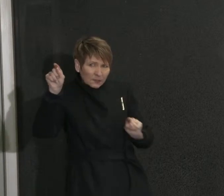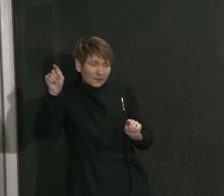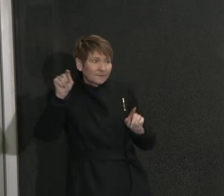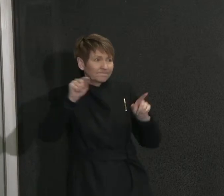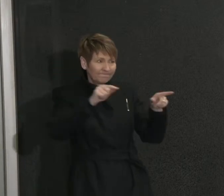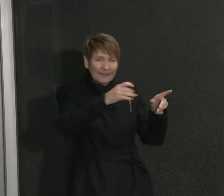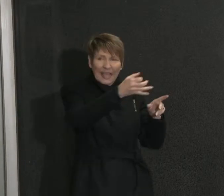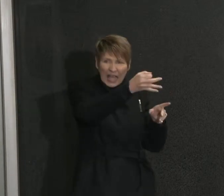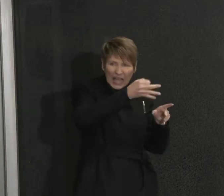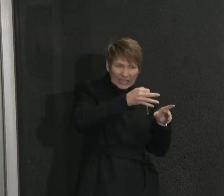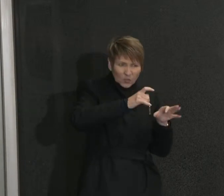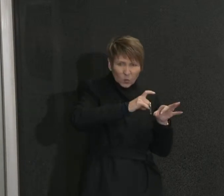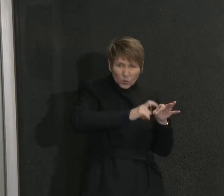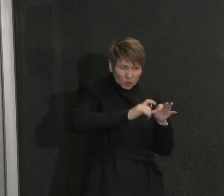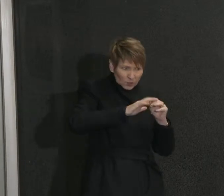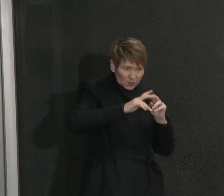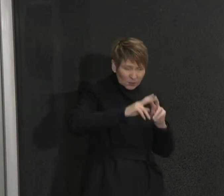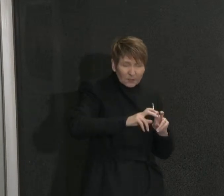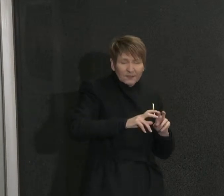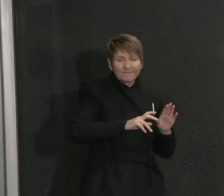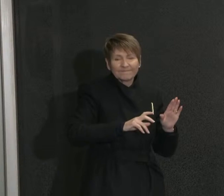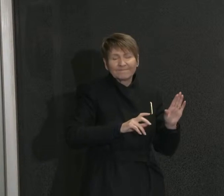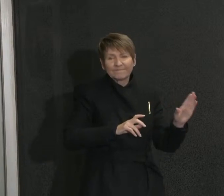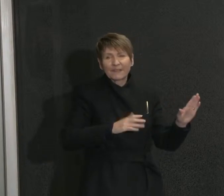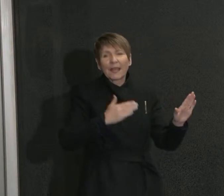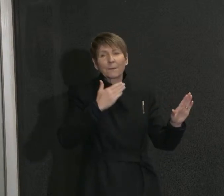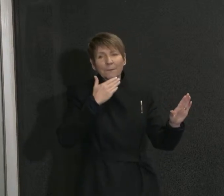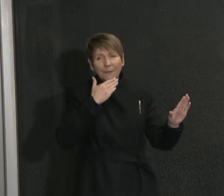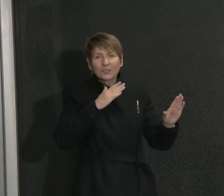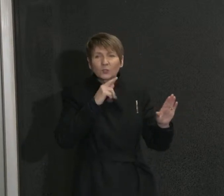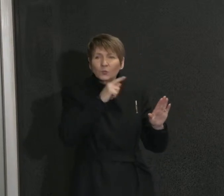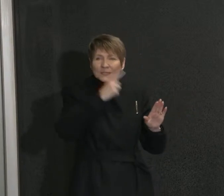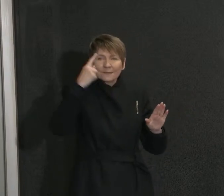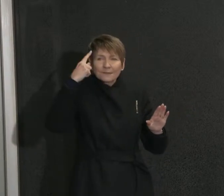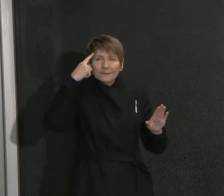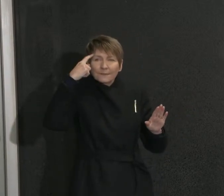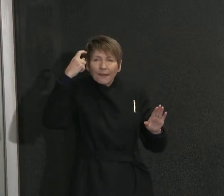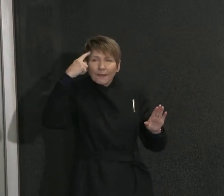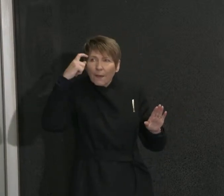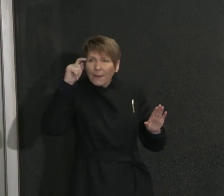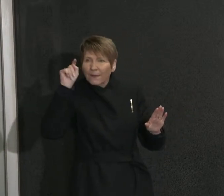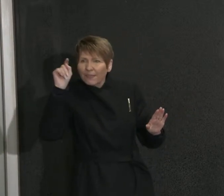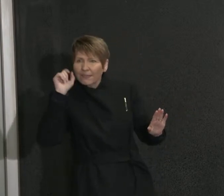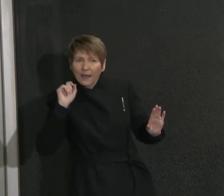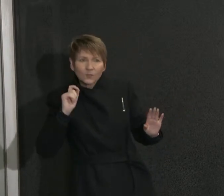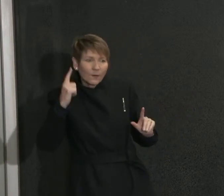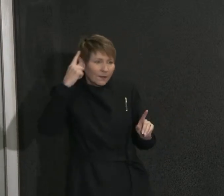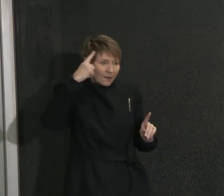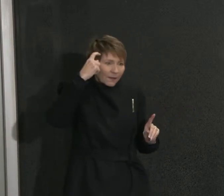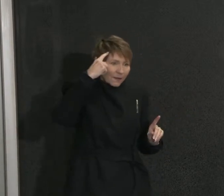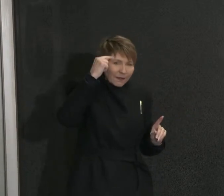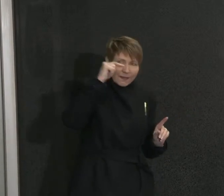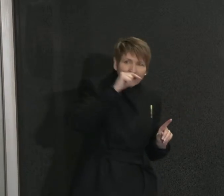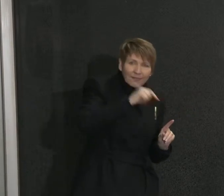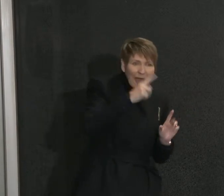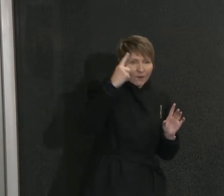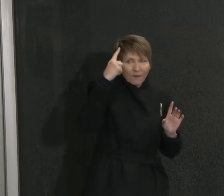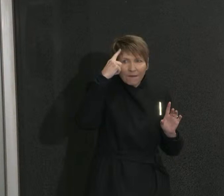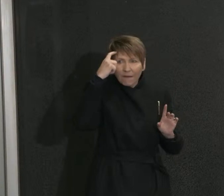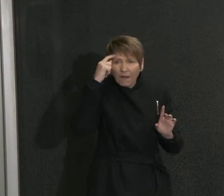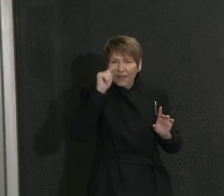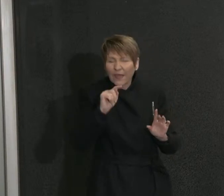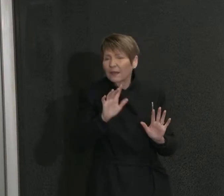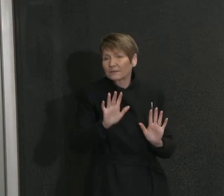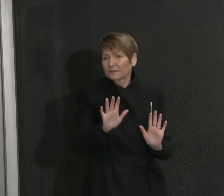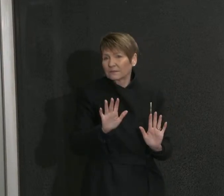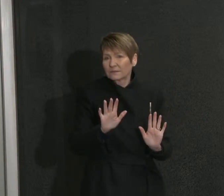depends. Again, we're now in the world of speculation and what ifs. But there's a number of different potential scenarios. So if it's a case out of